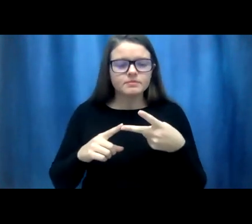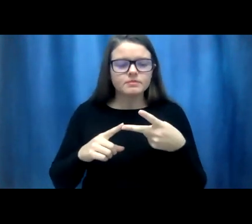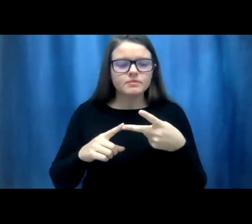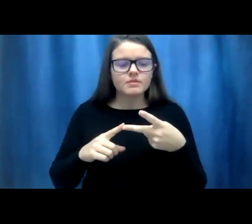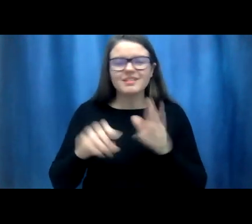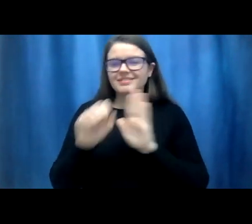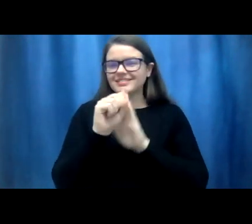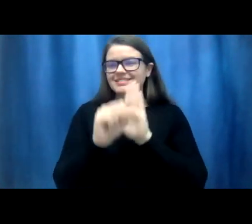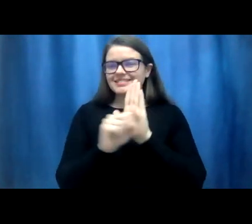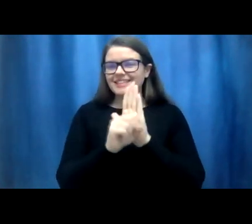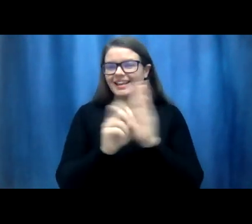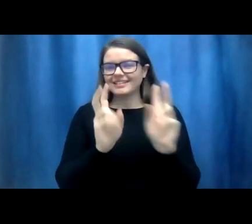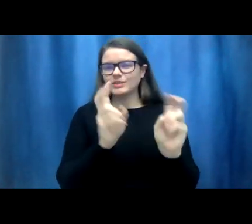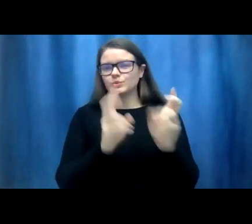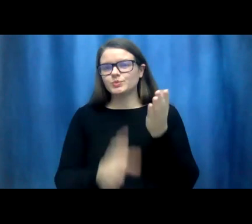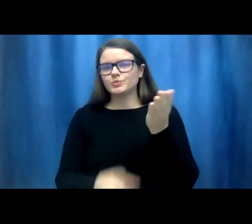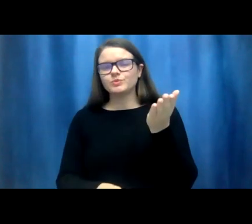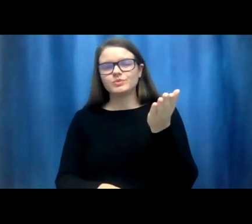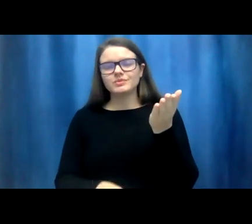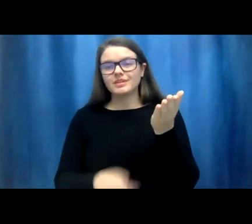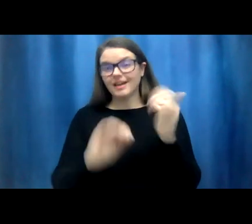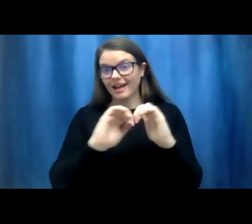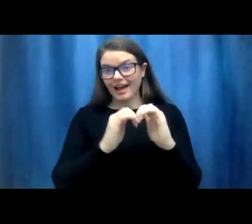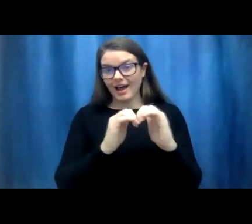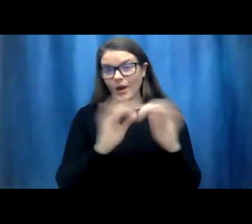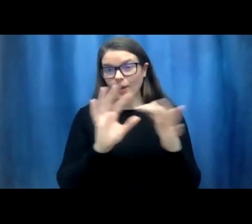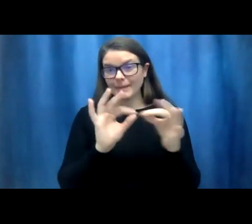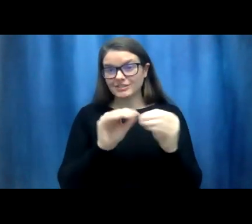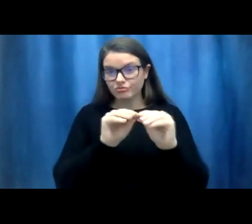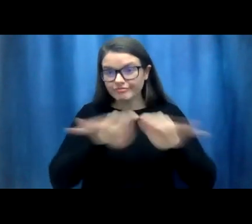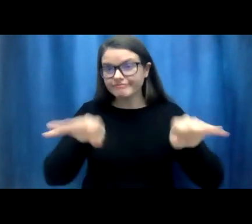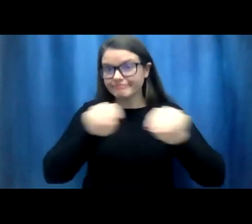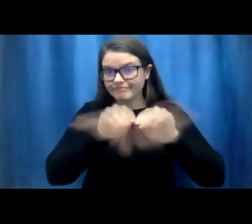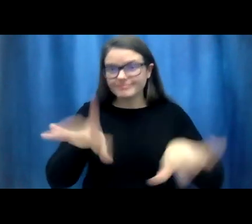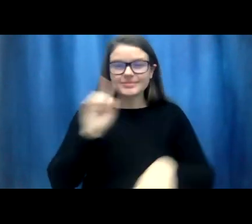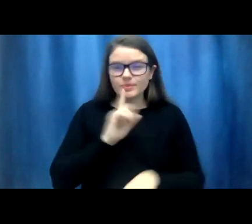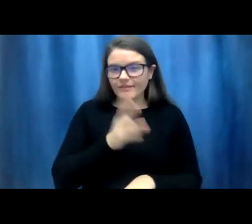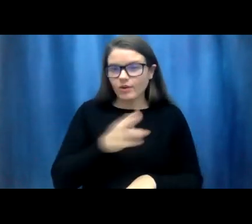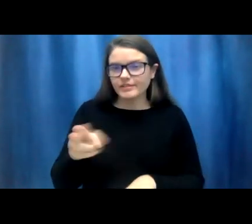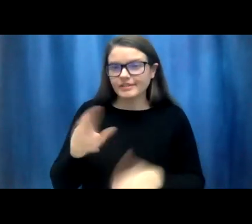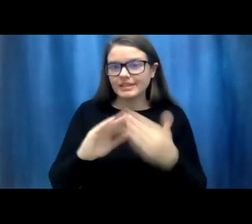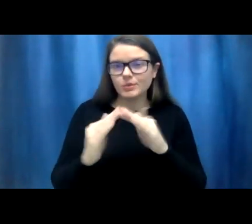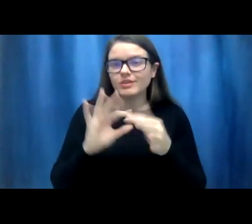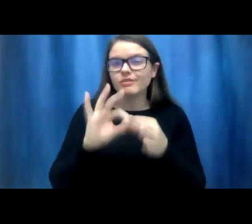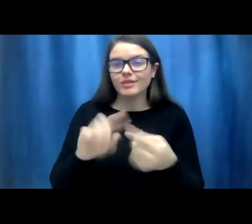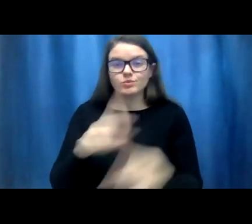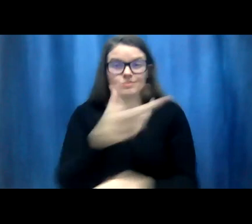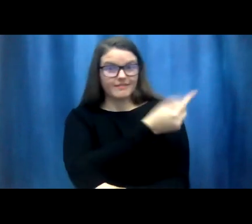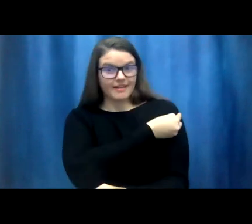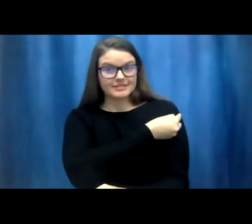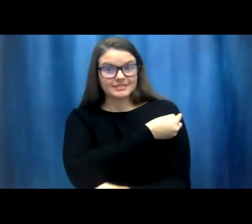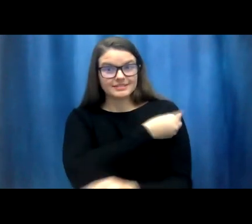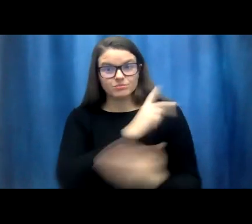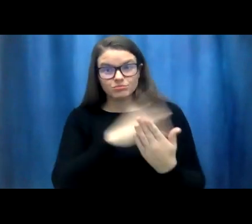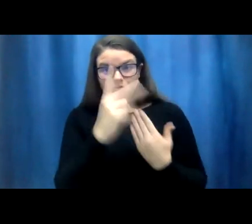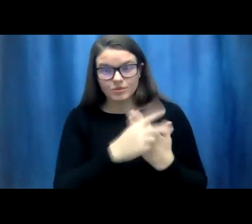terms of their messaging to the deaf and hard of hearing community on the vaccination